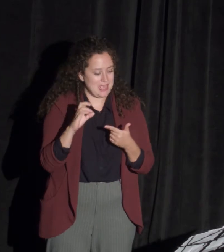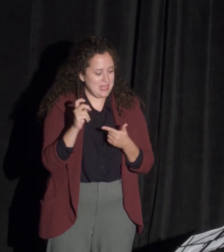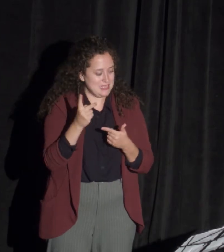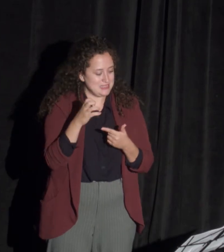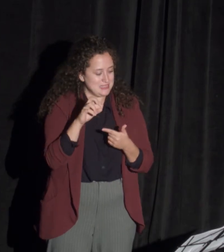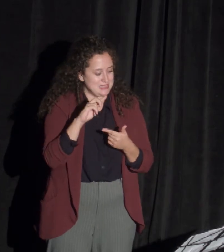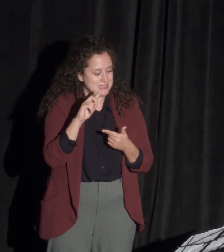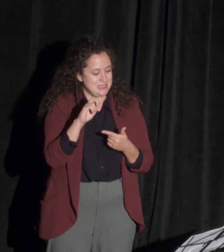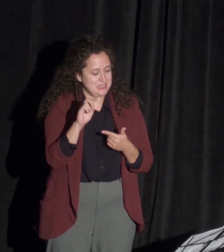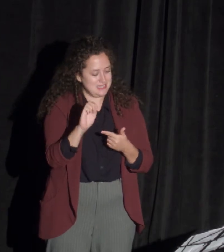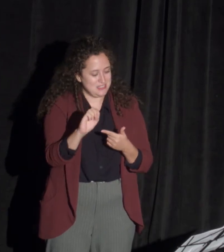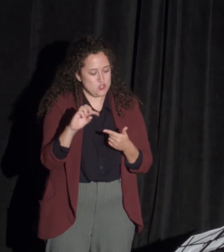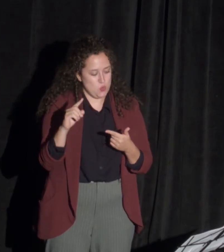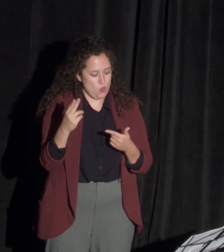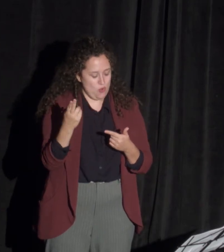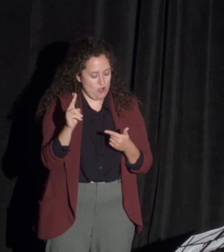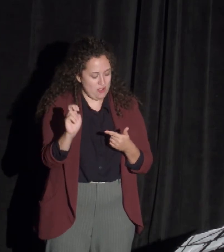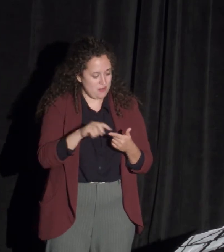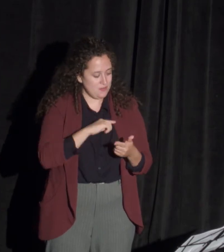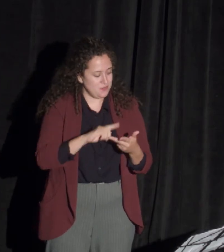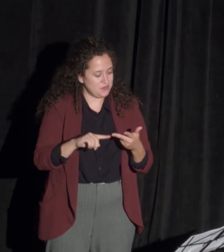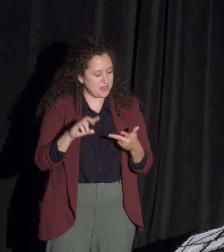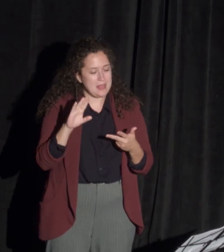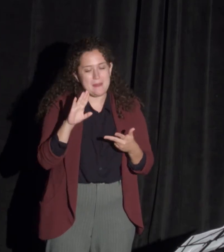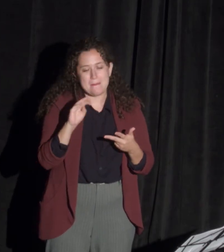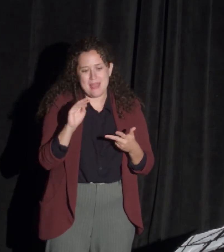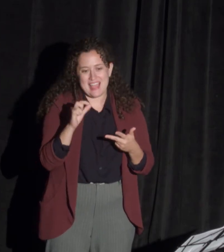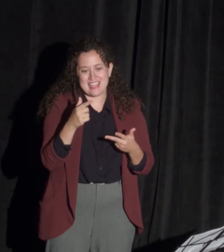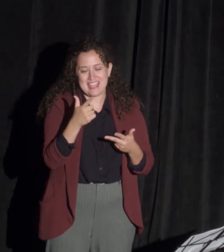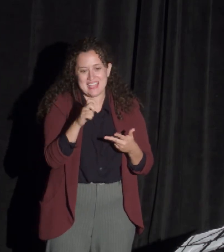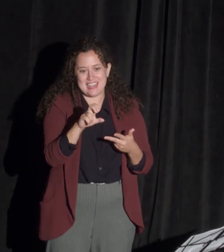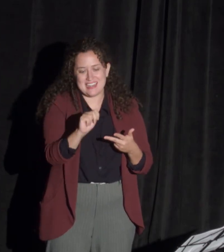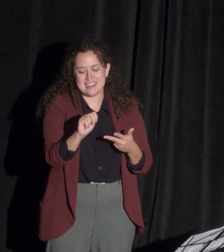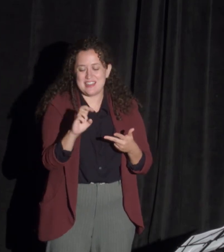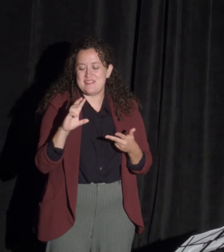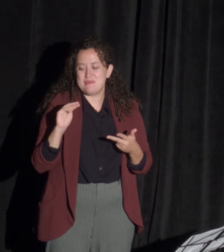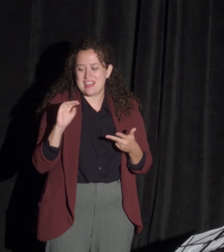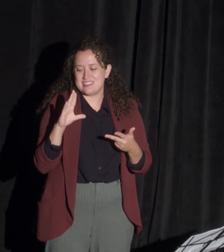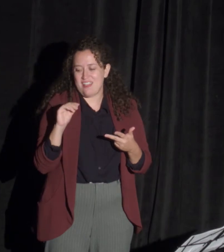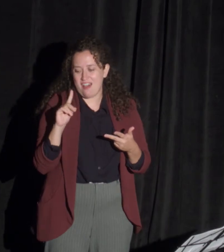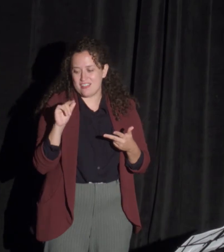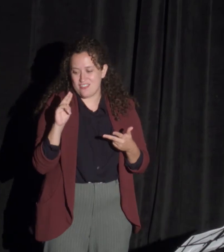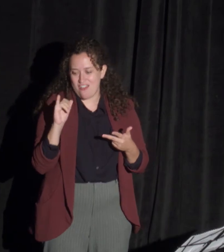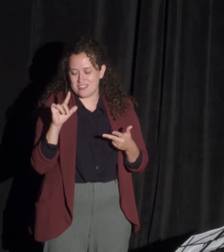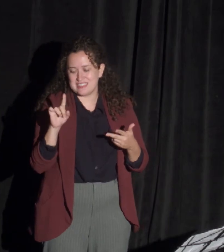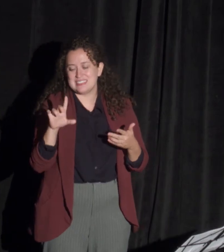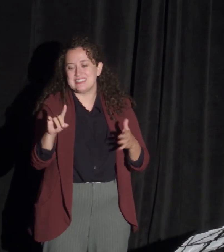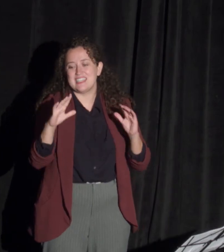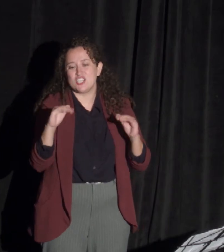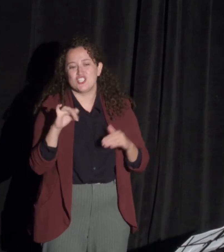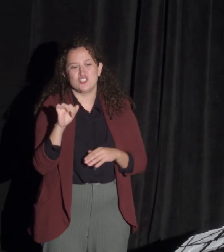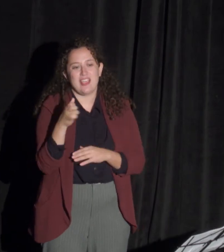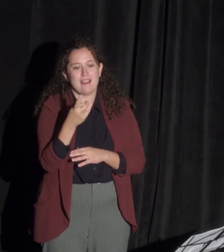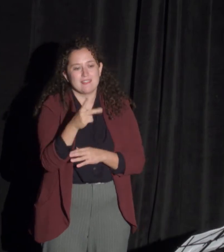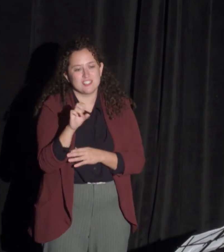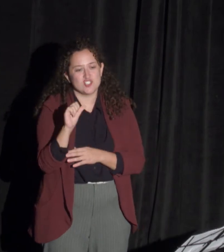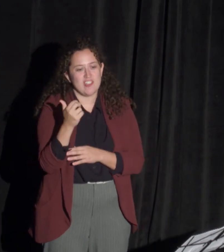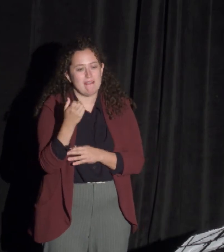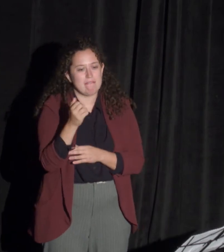Esfarjani, Megan McDonnell, Jack Schaefer, created by and head writer, Cameron Squires, Gretchen